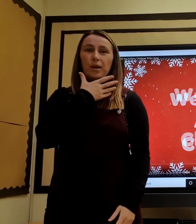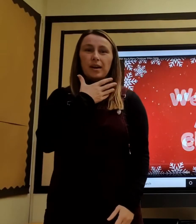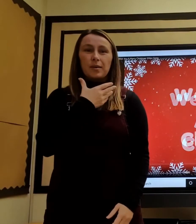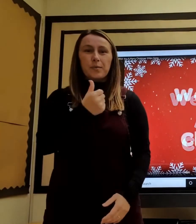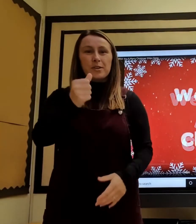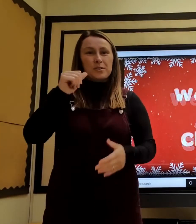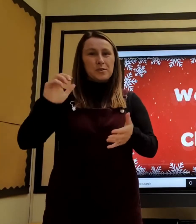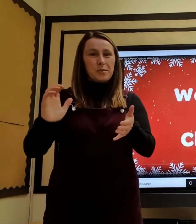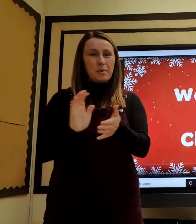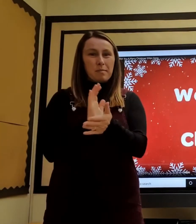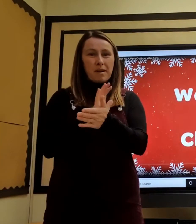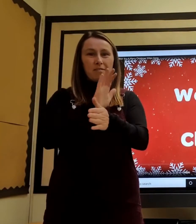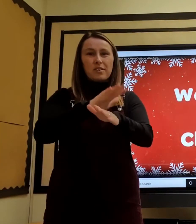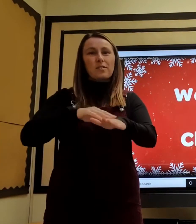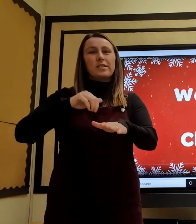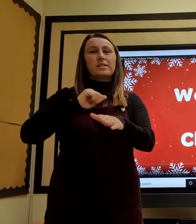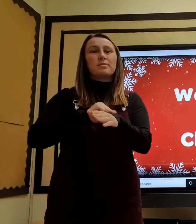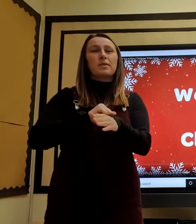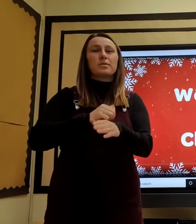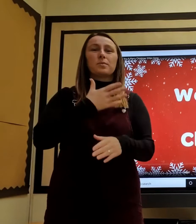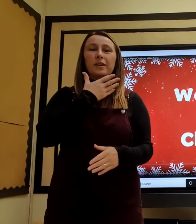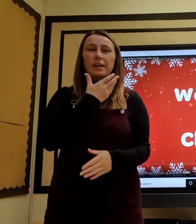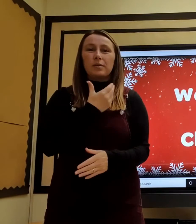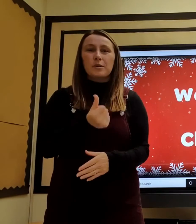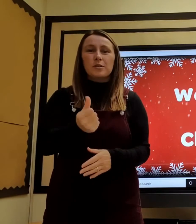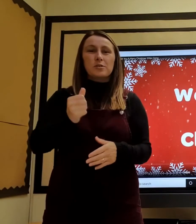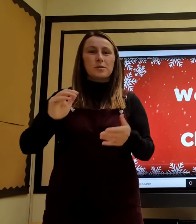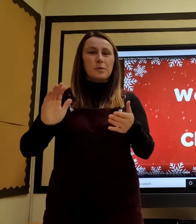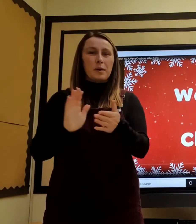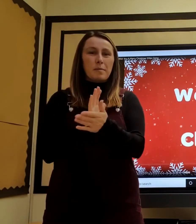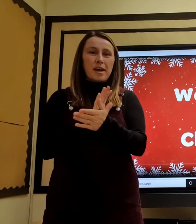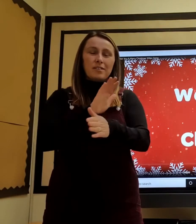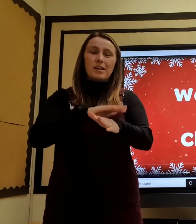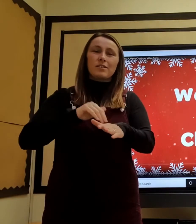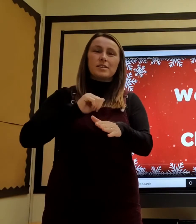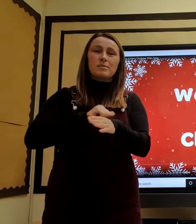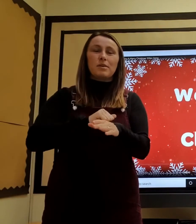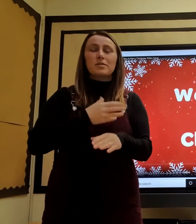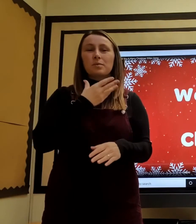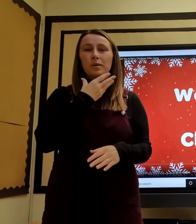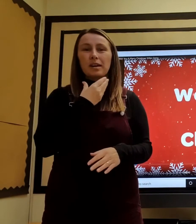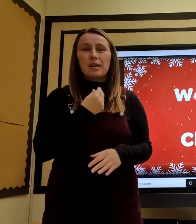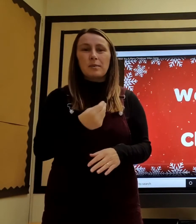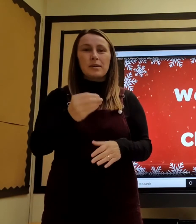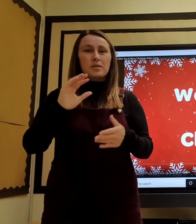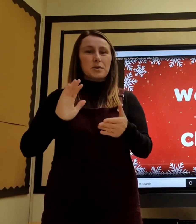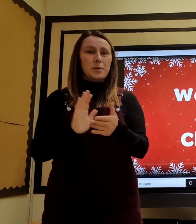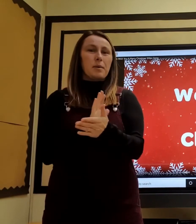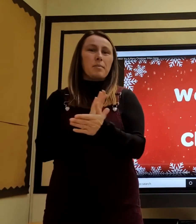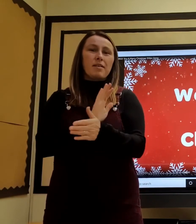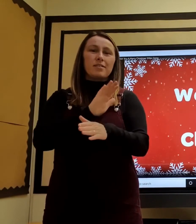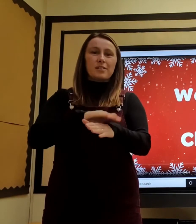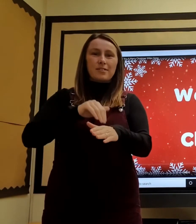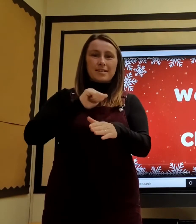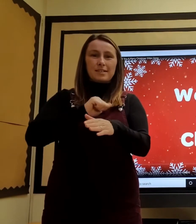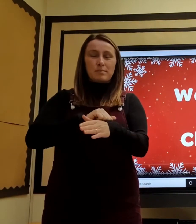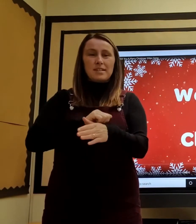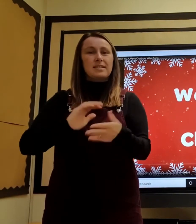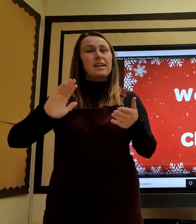We wish you a Merry Christmas. We wish you a Merry Christmas. We wish you a Merry Christmas and